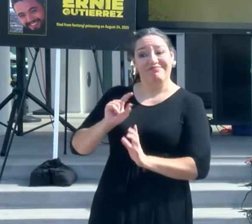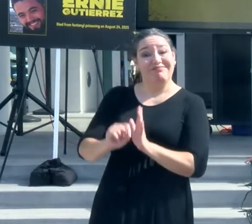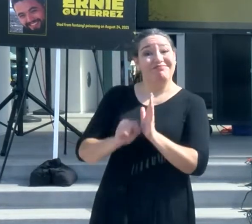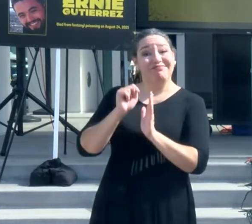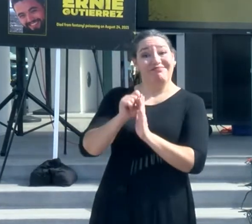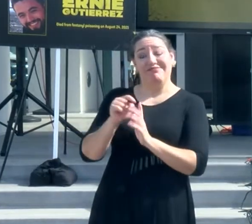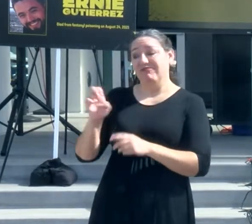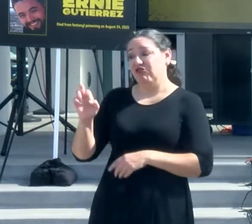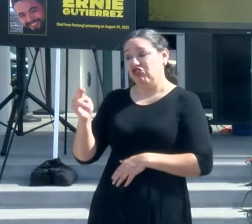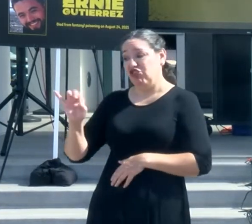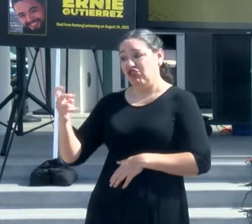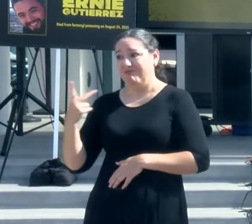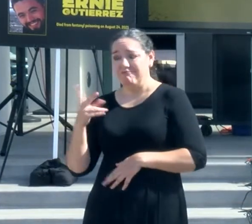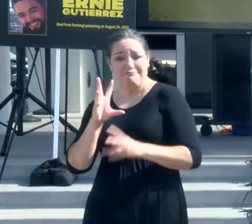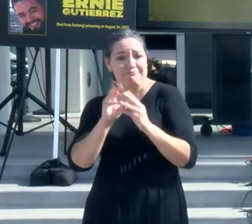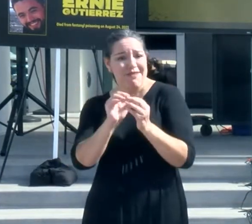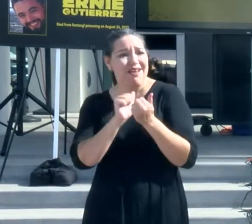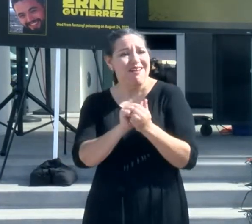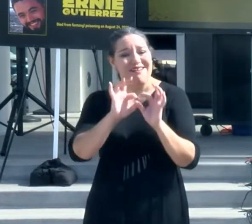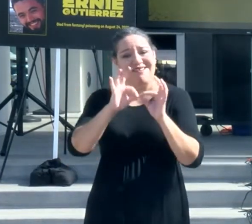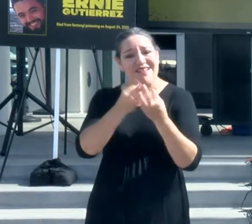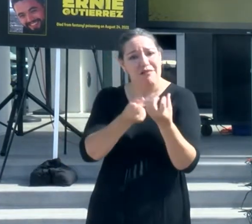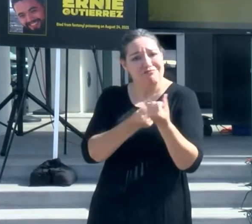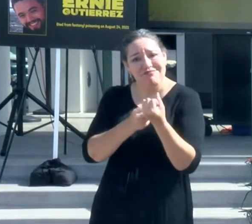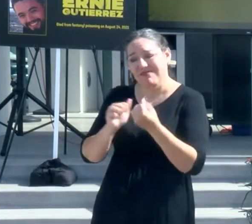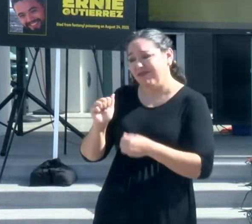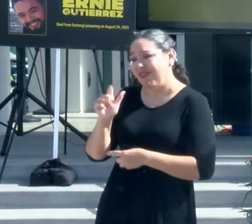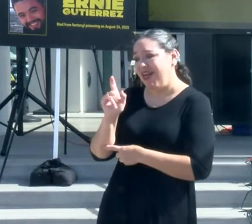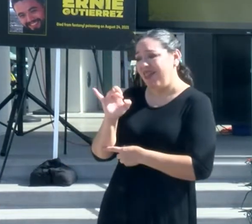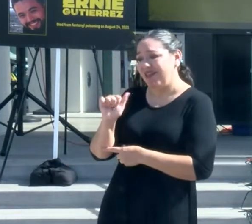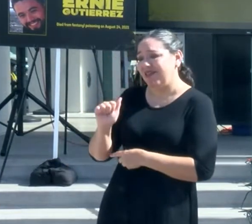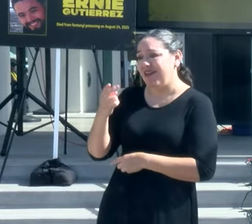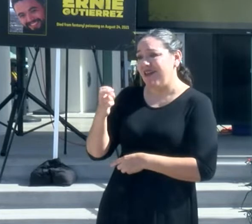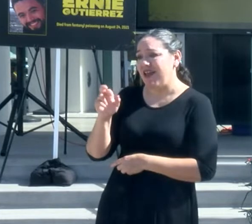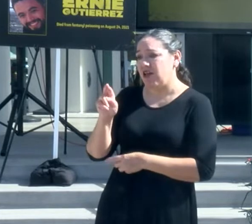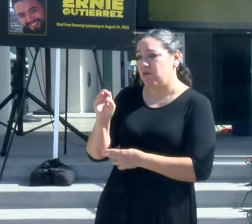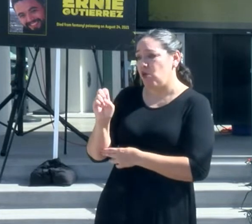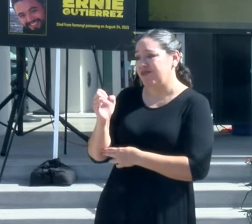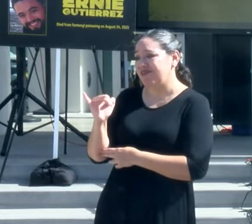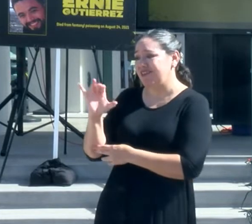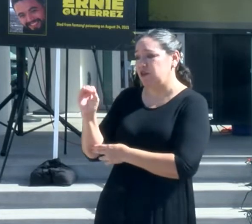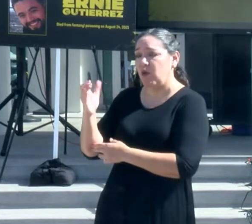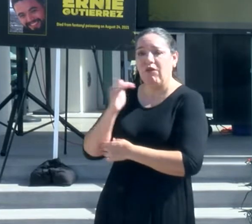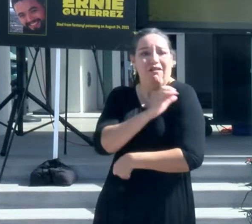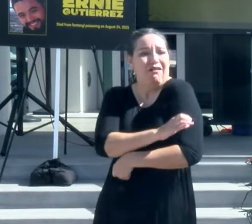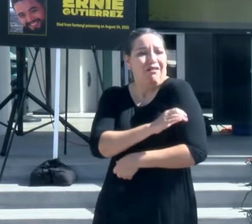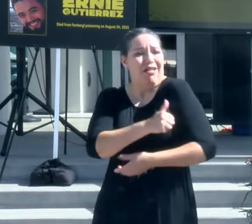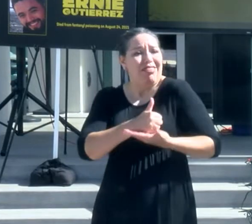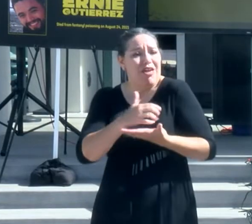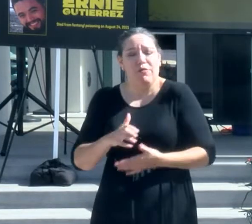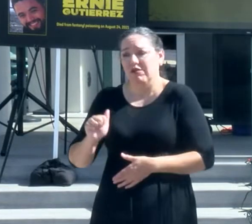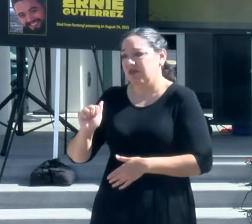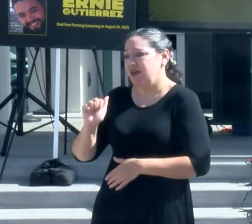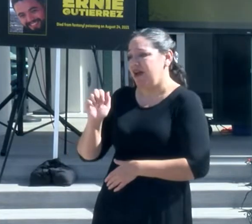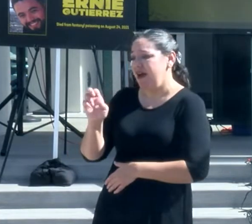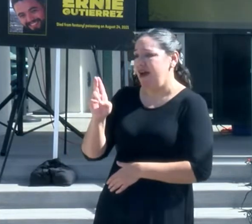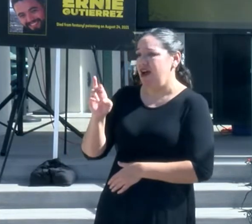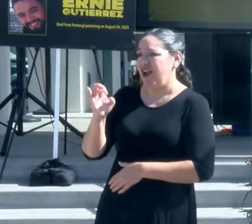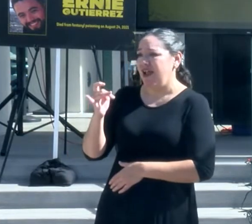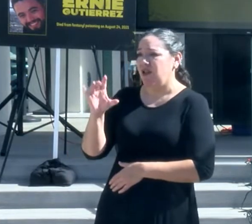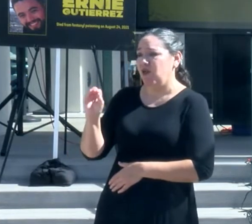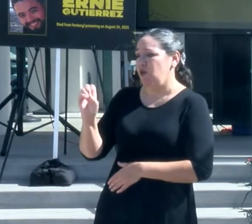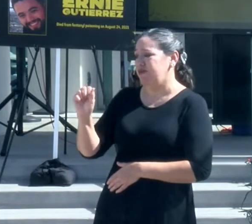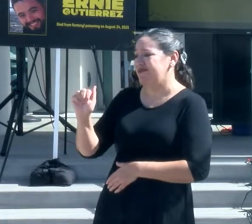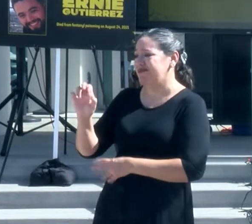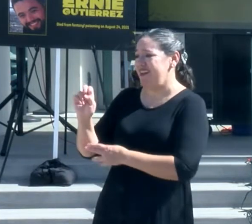I met with family advocate Alicia Hermosillo and clinical therapist Aurelio Sanchez. Aurelio was a